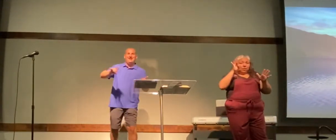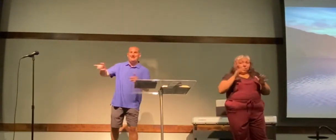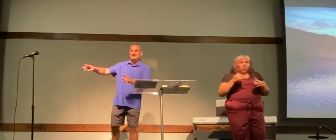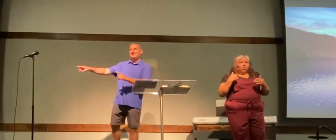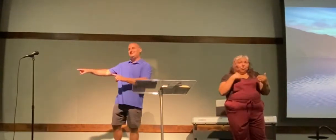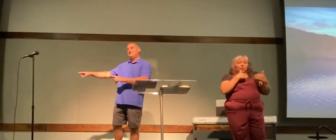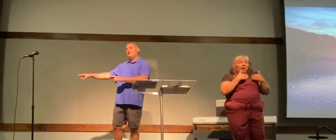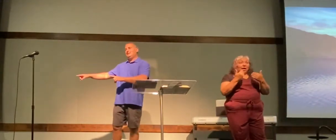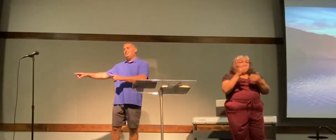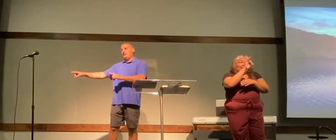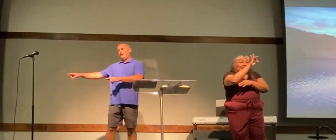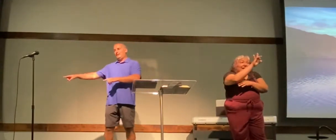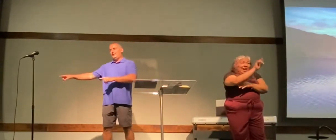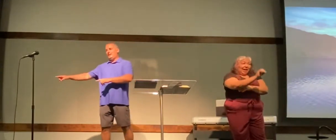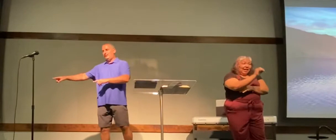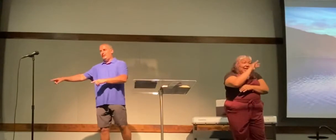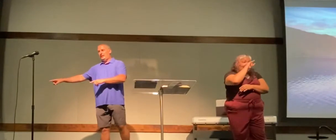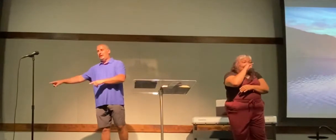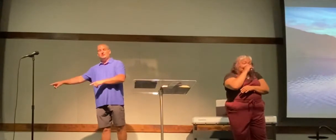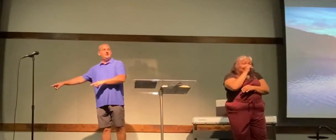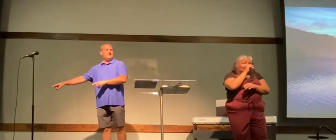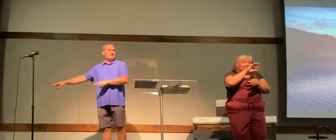had 80 kids running